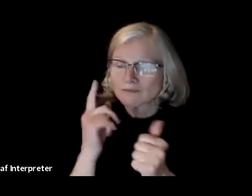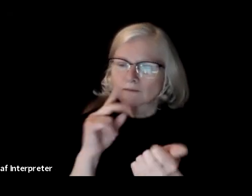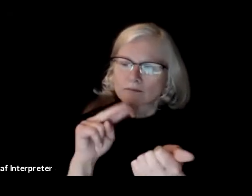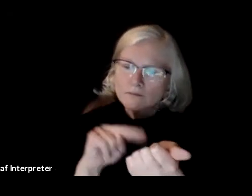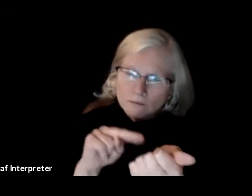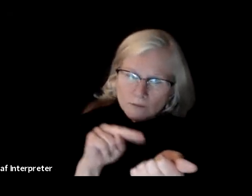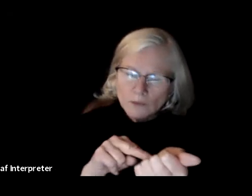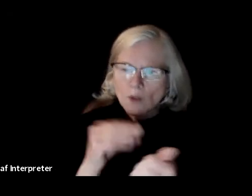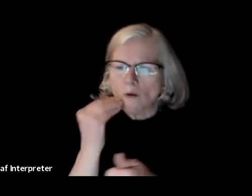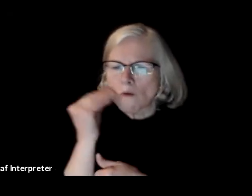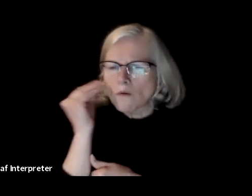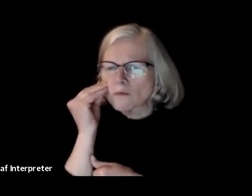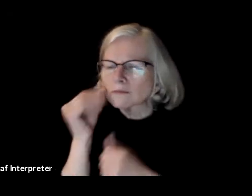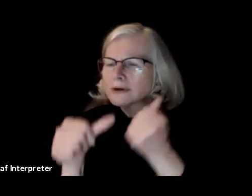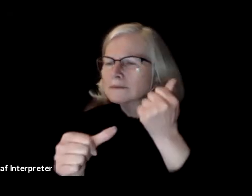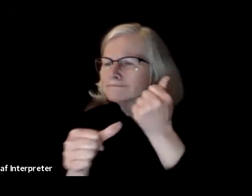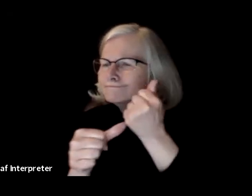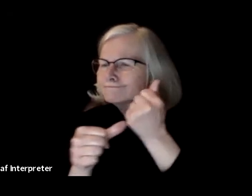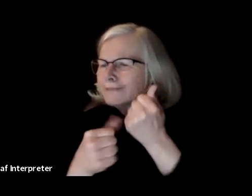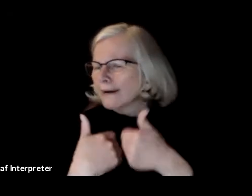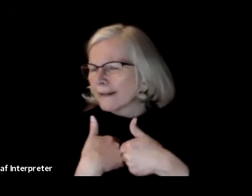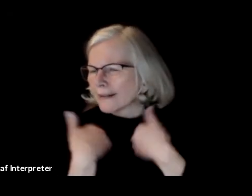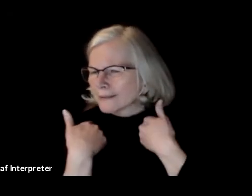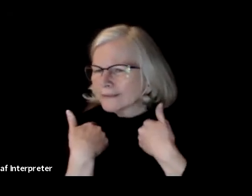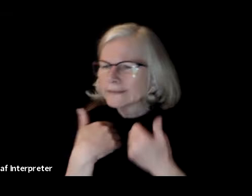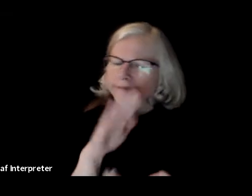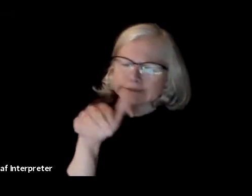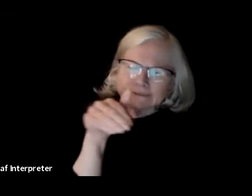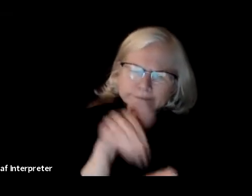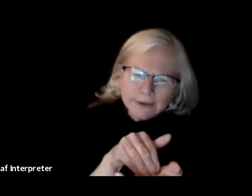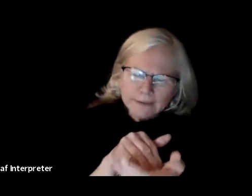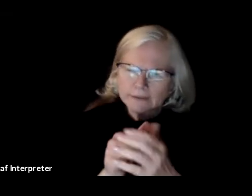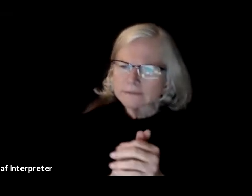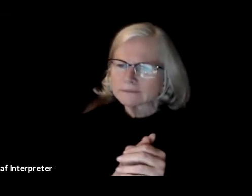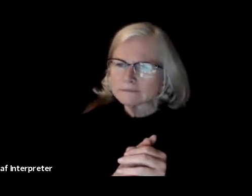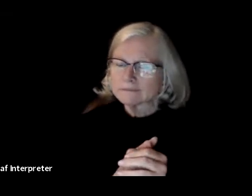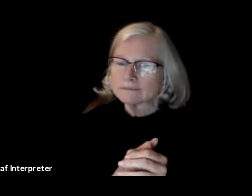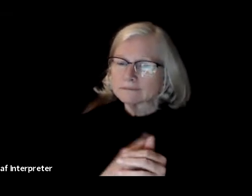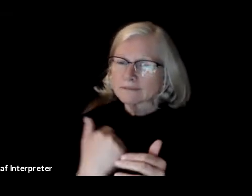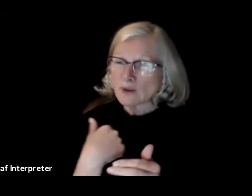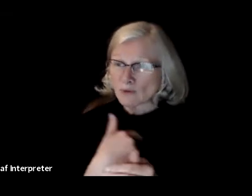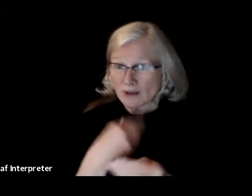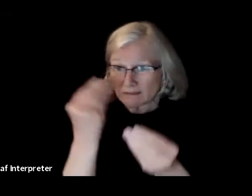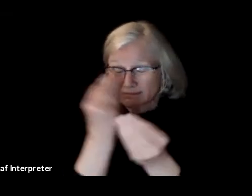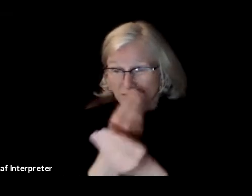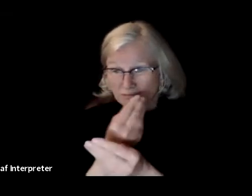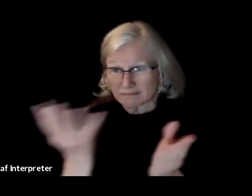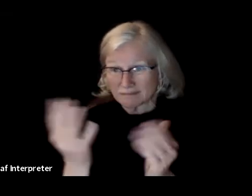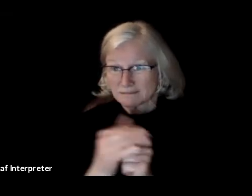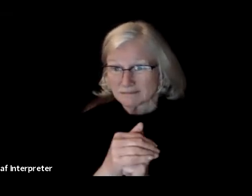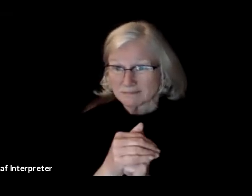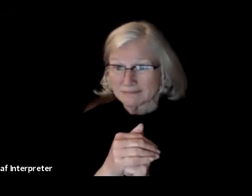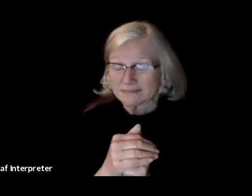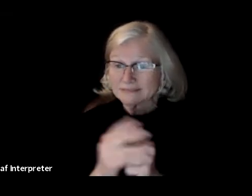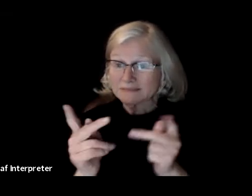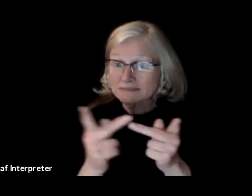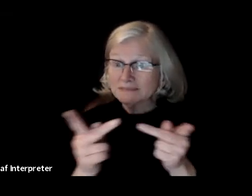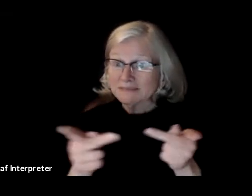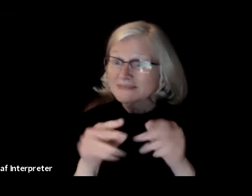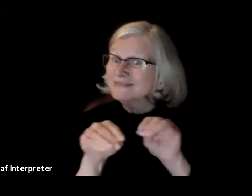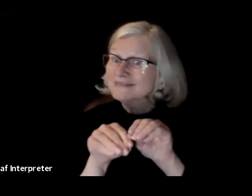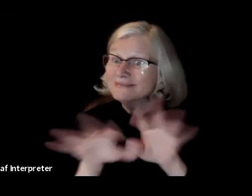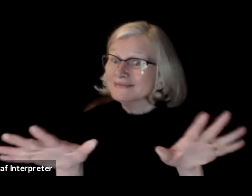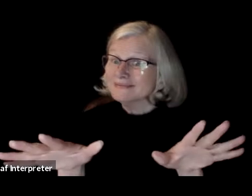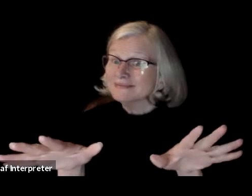facilities. We've shared the fact that the number of facilities with active outbreaks has also dropped very sharply, which